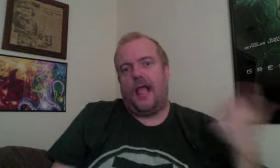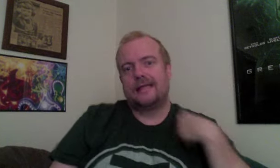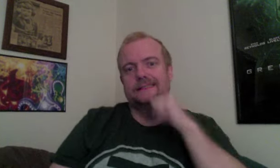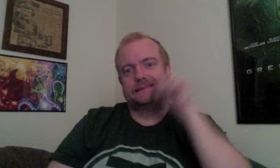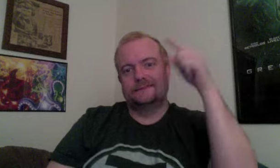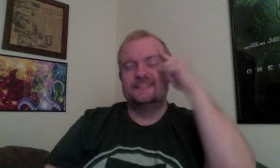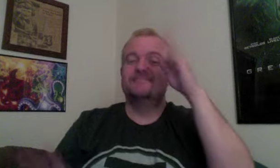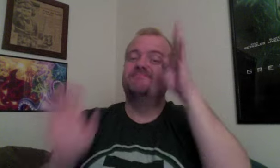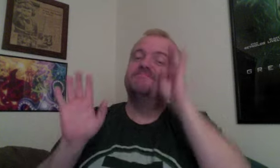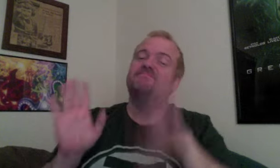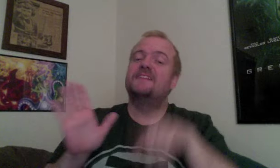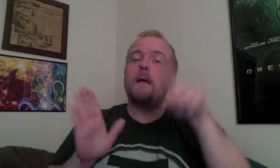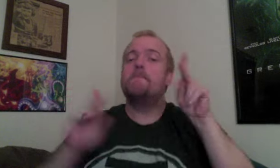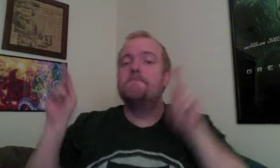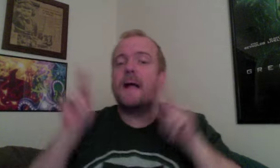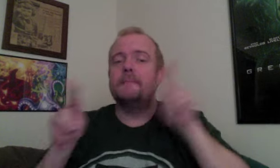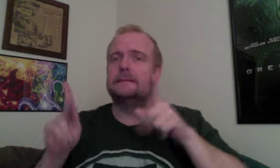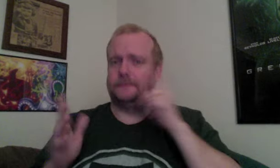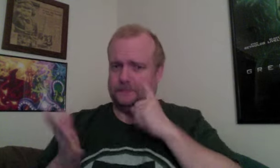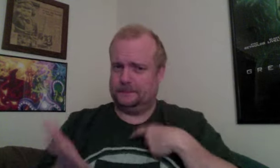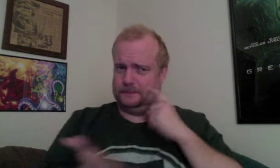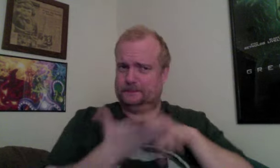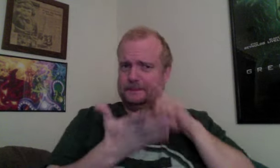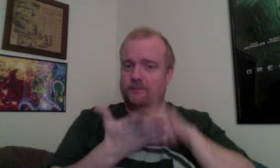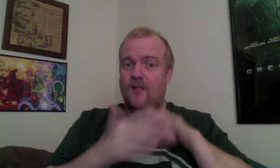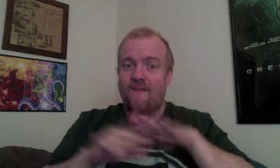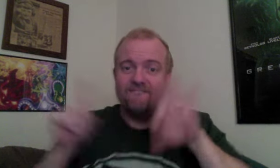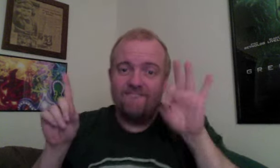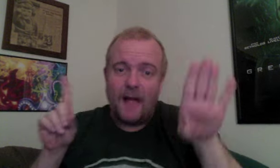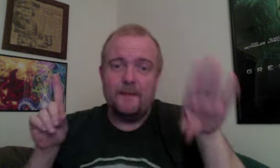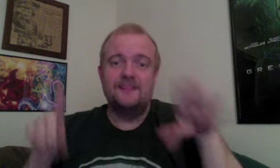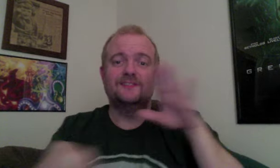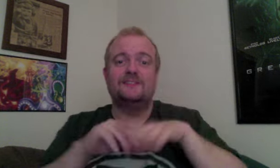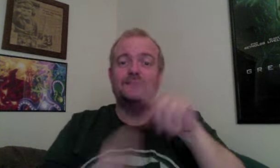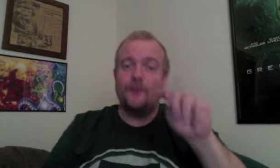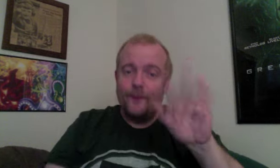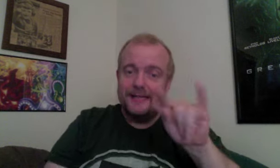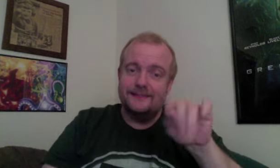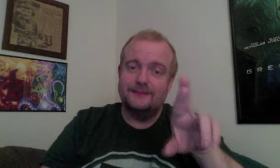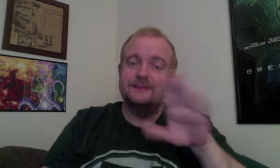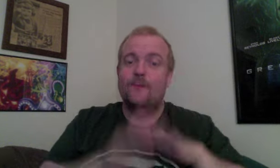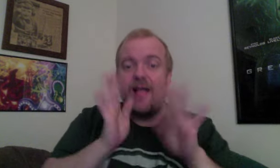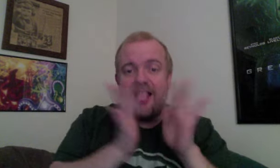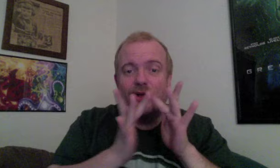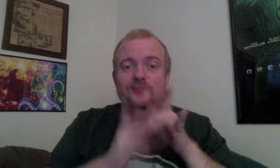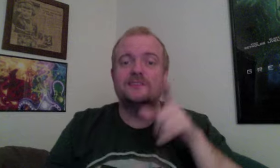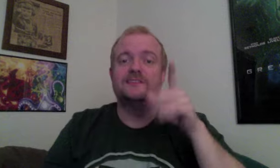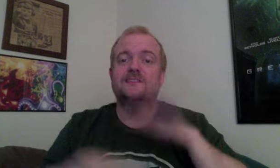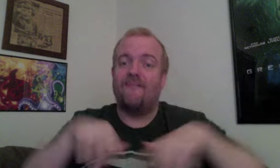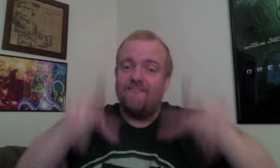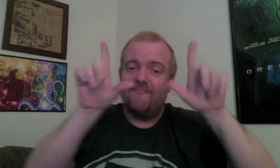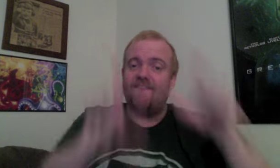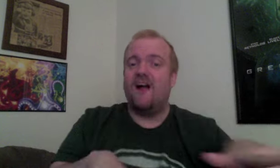also dissolves the oxygen in the water, leading to massive fish kills, just like the Bible states.